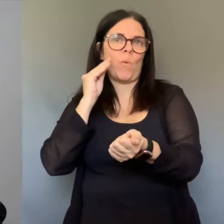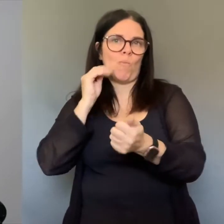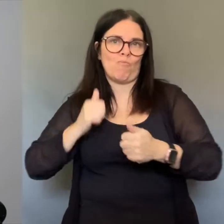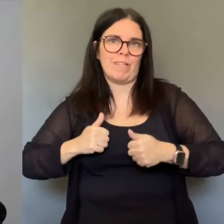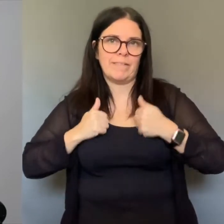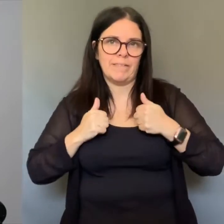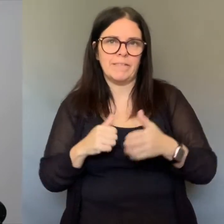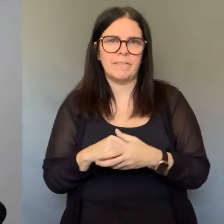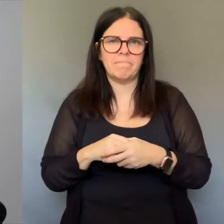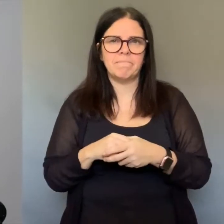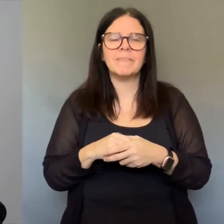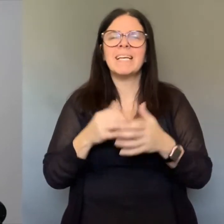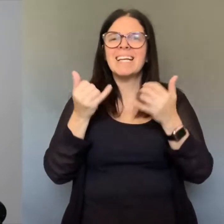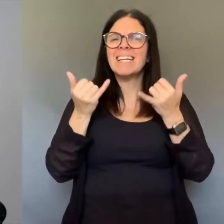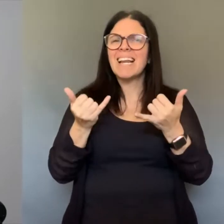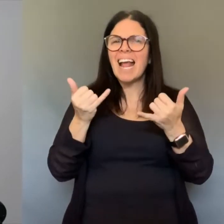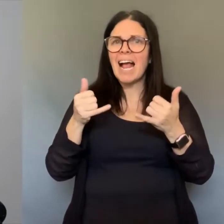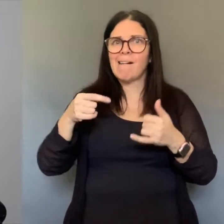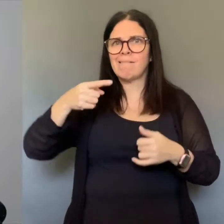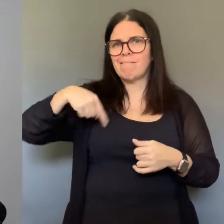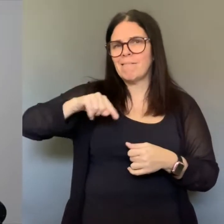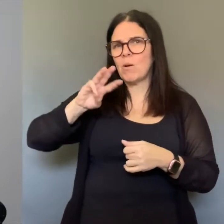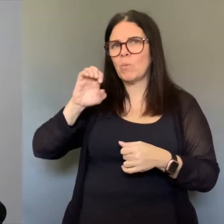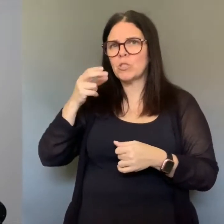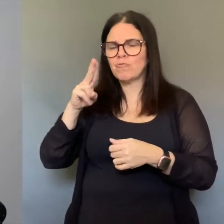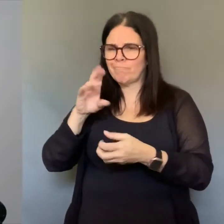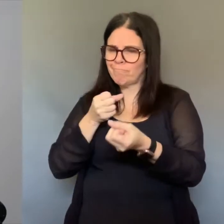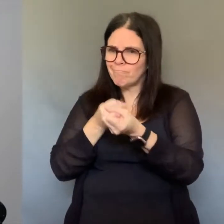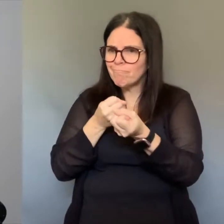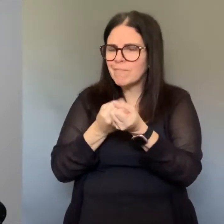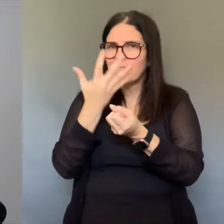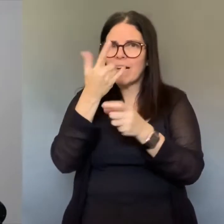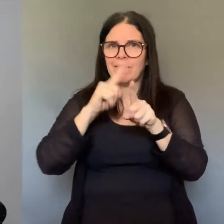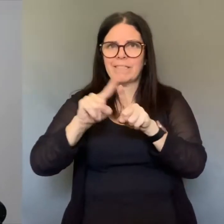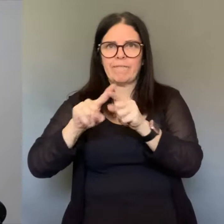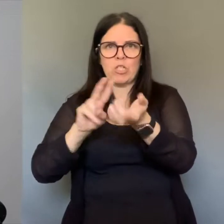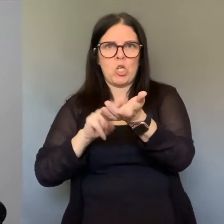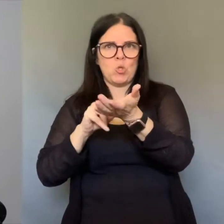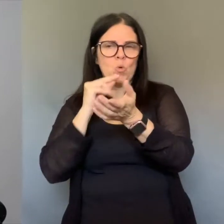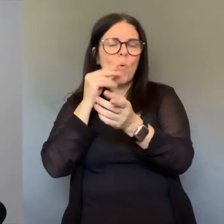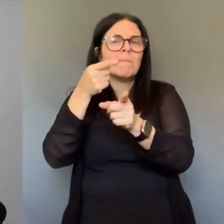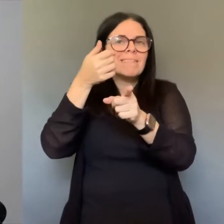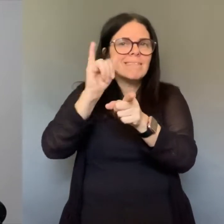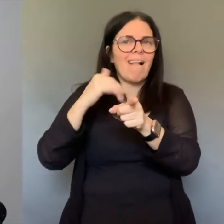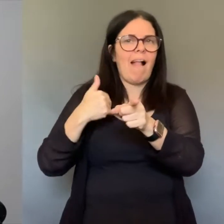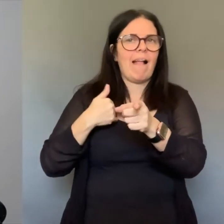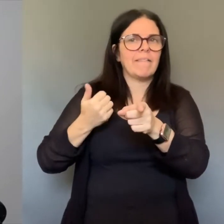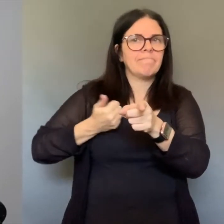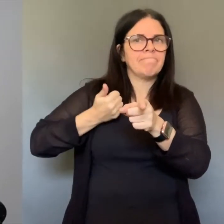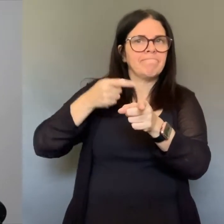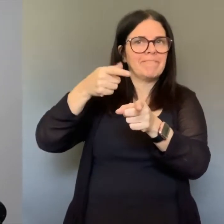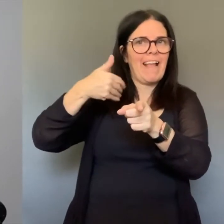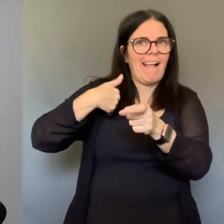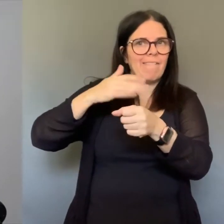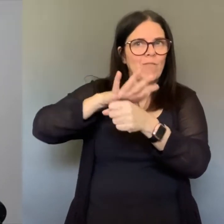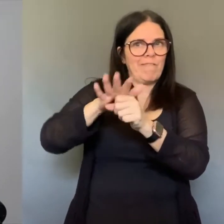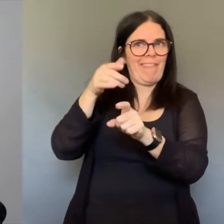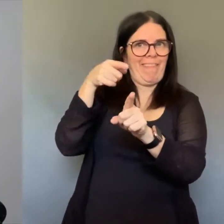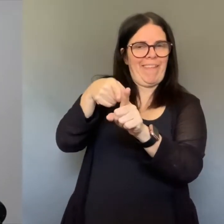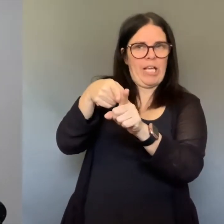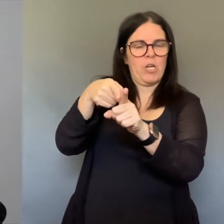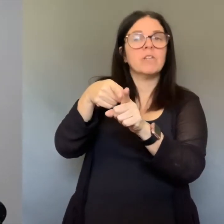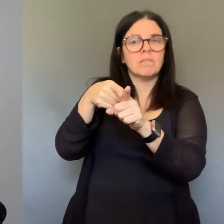currently experiencing a COVID-19 outbreak. Testing for COVID-19 is based on a clinical assessment. Symptoms